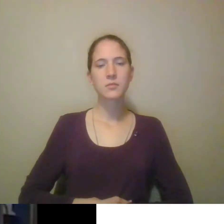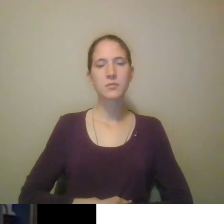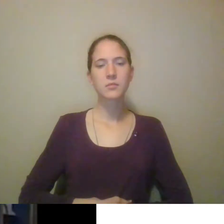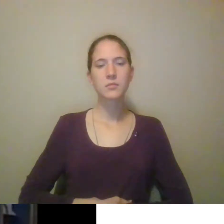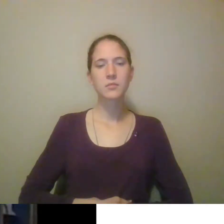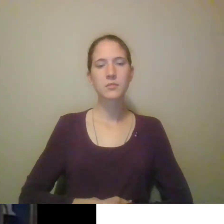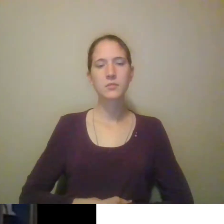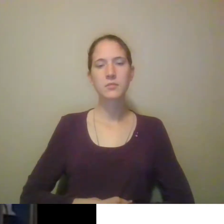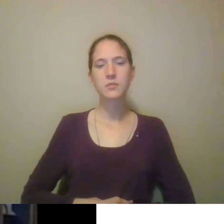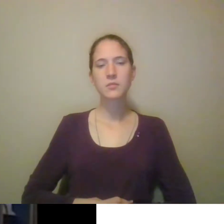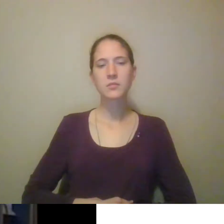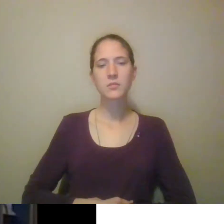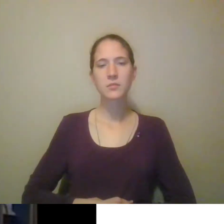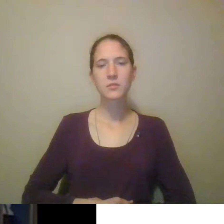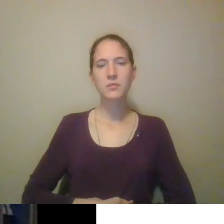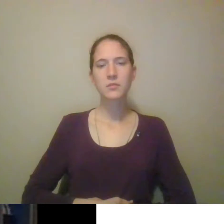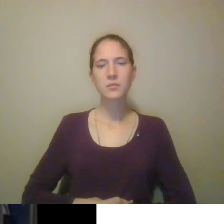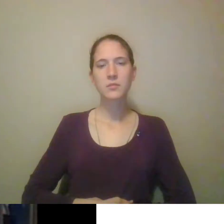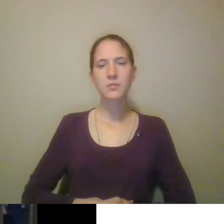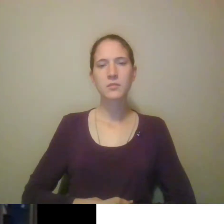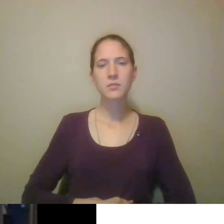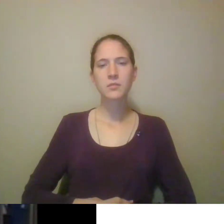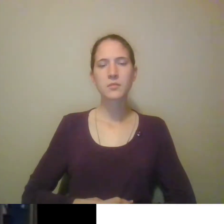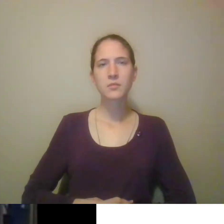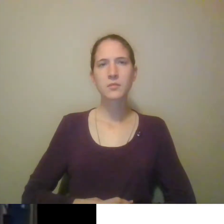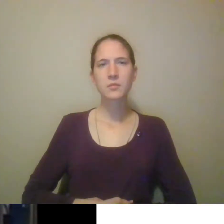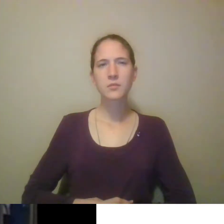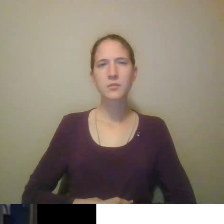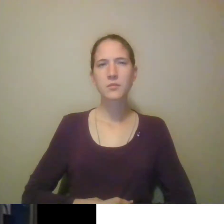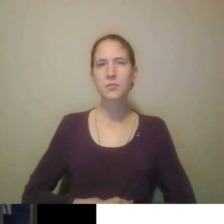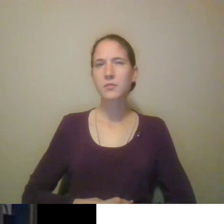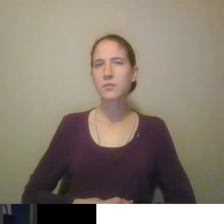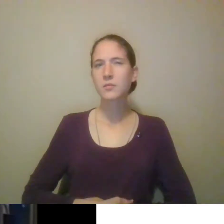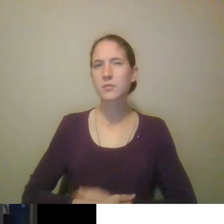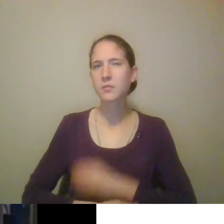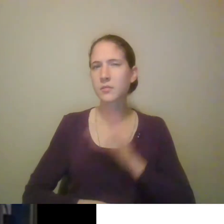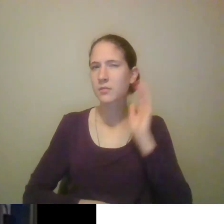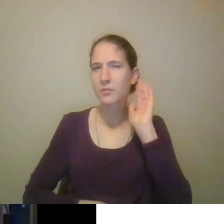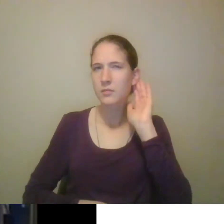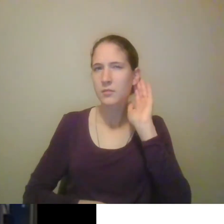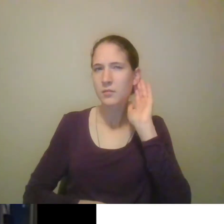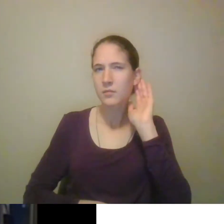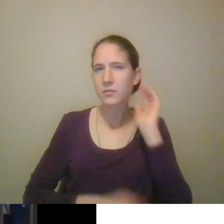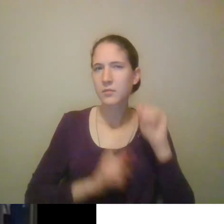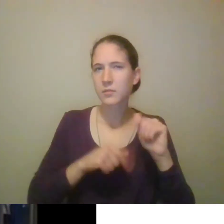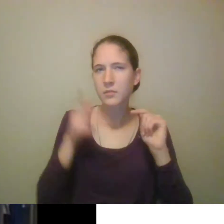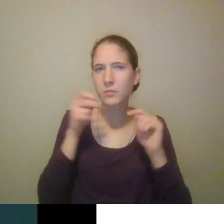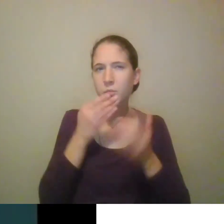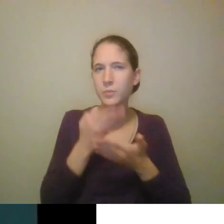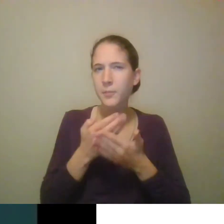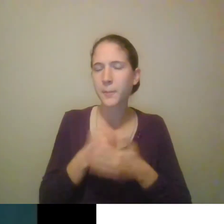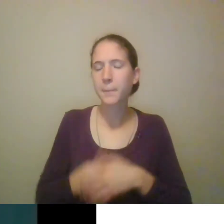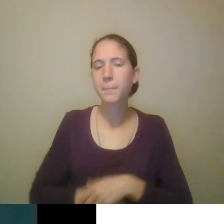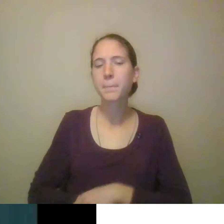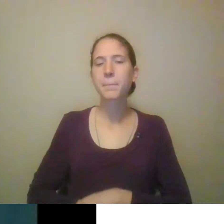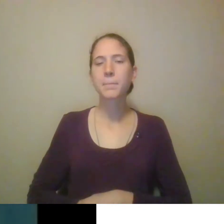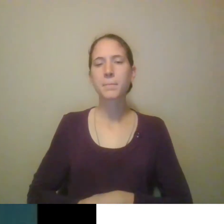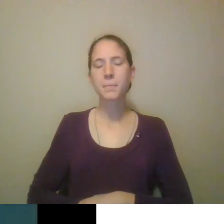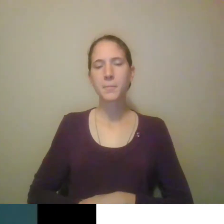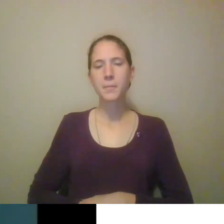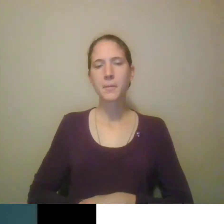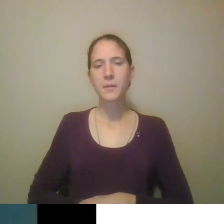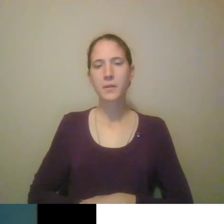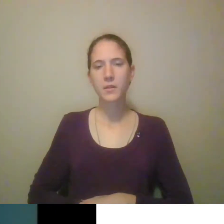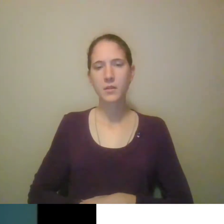The cell needs in and the things the cell don't need else. Okay, so it's going to control